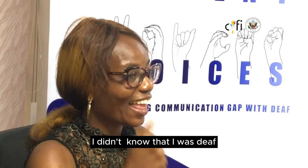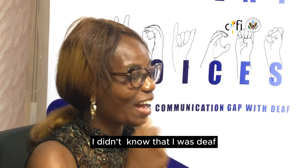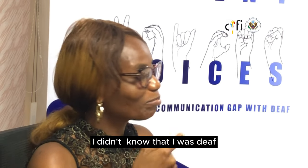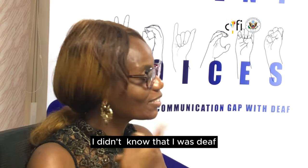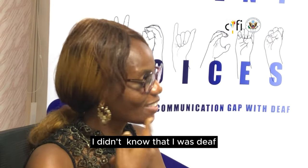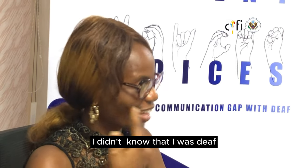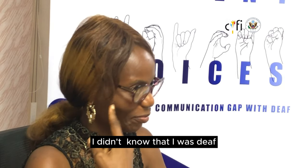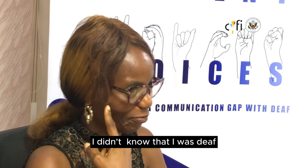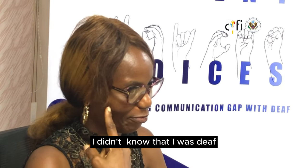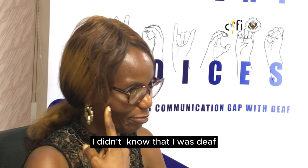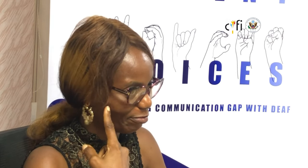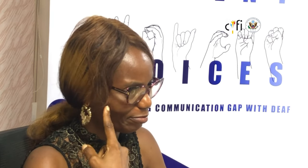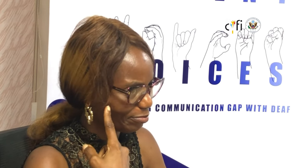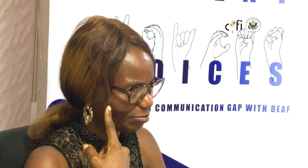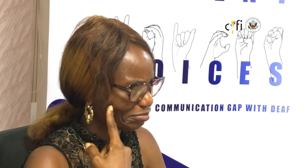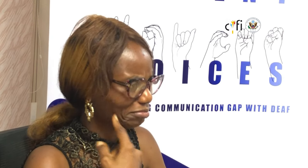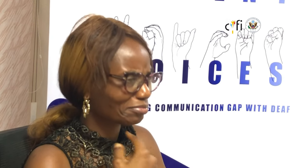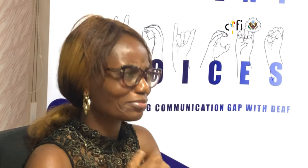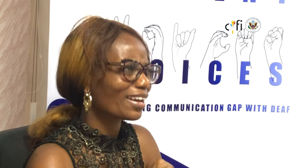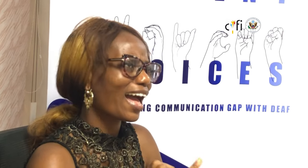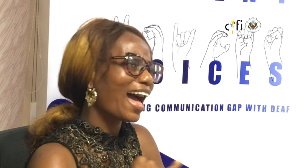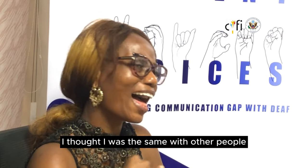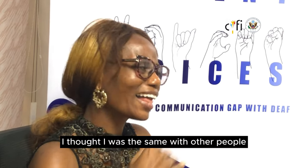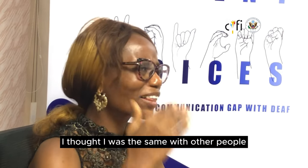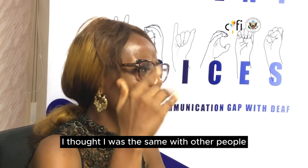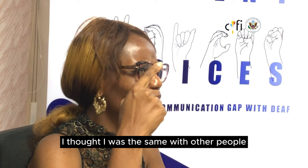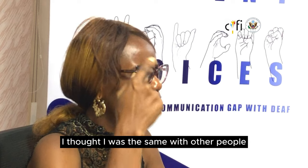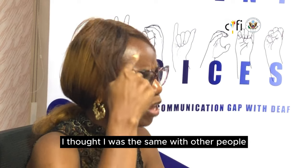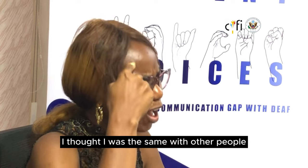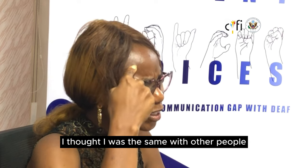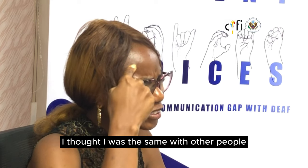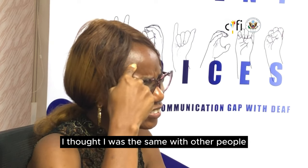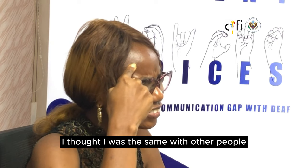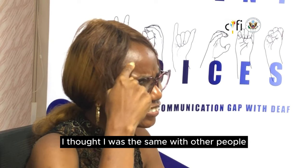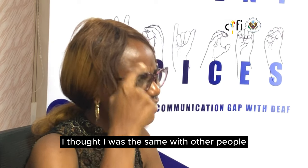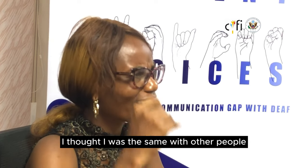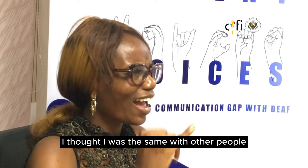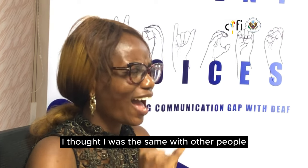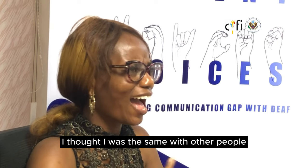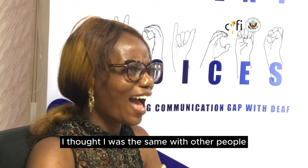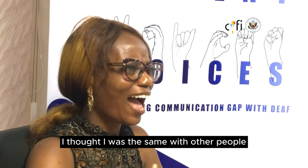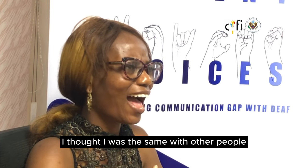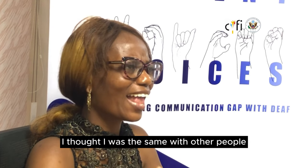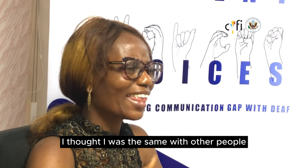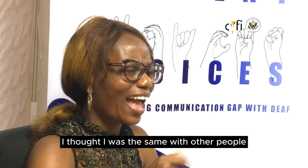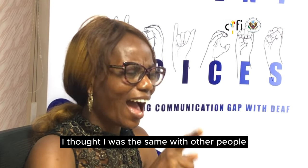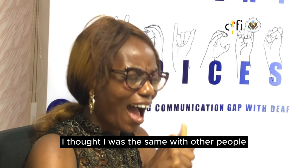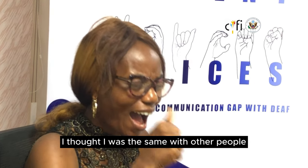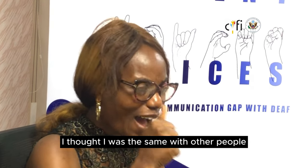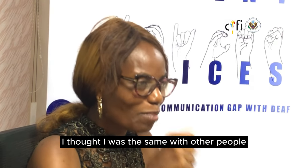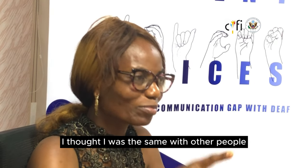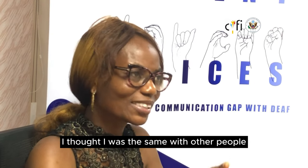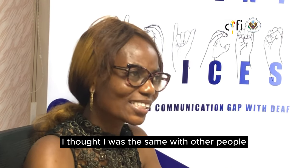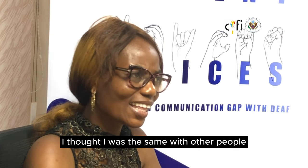am ready. I'm sorry and I'm